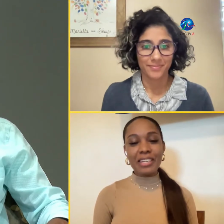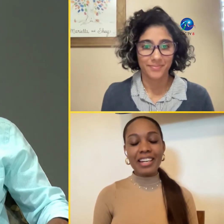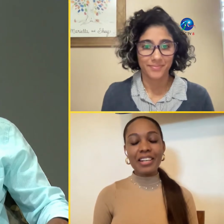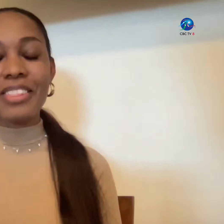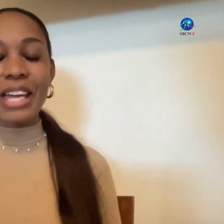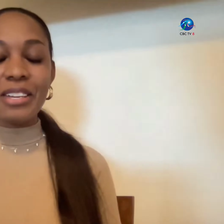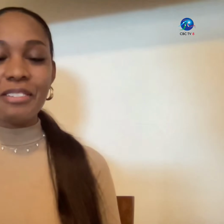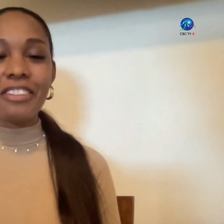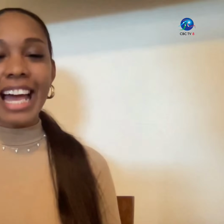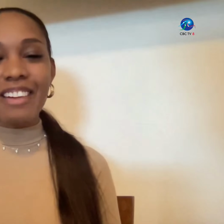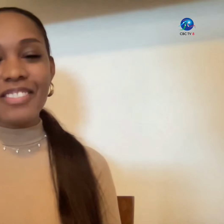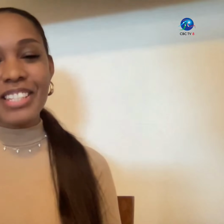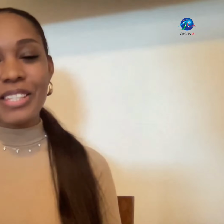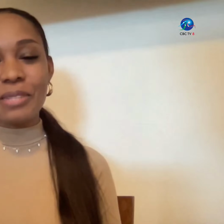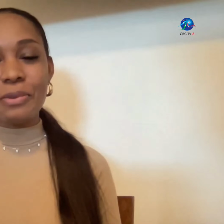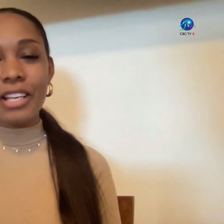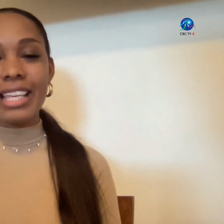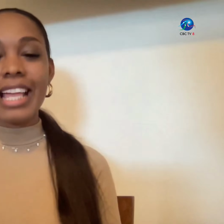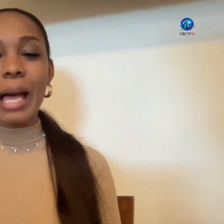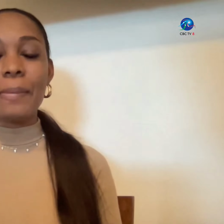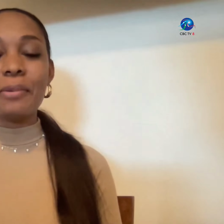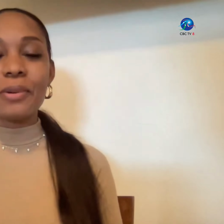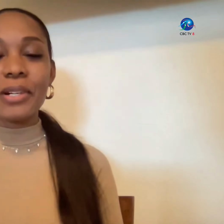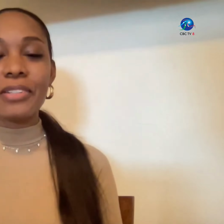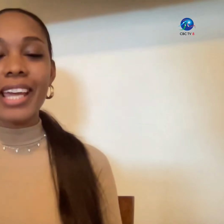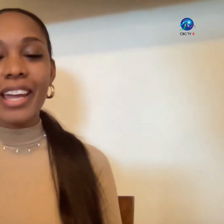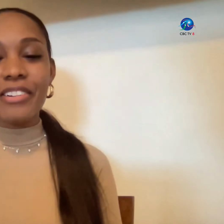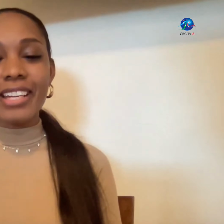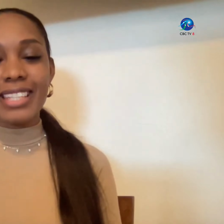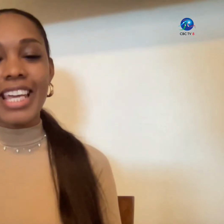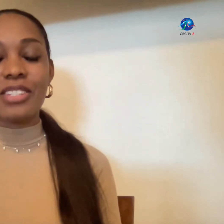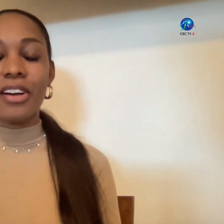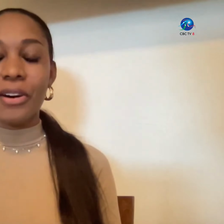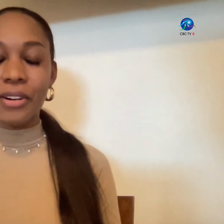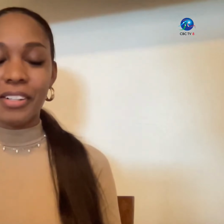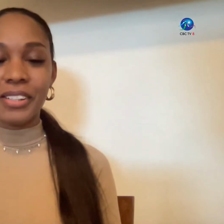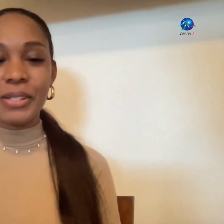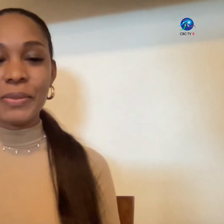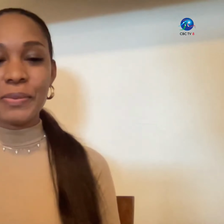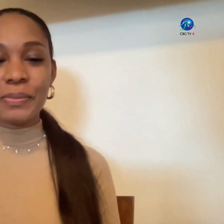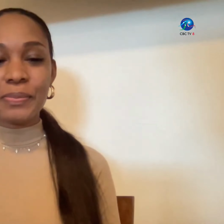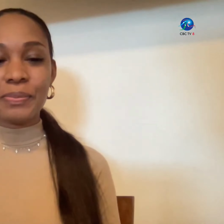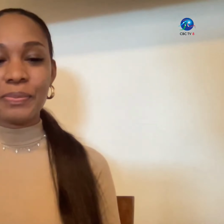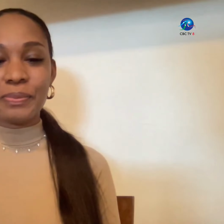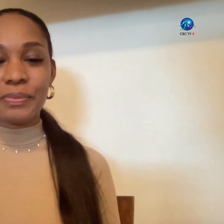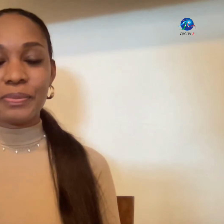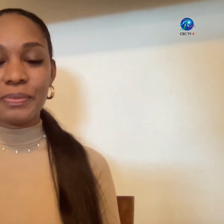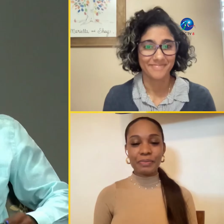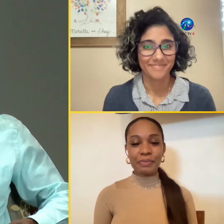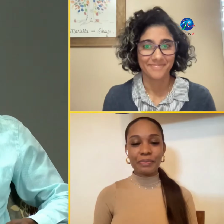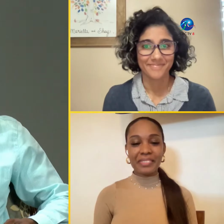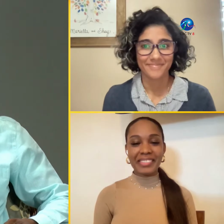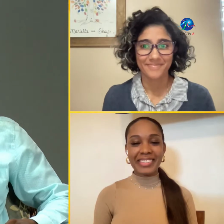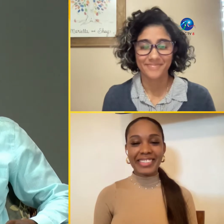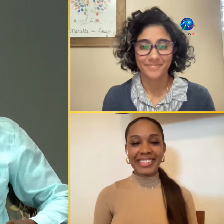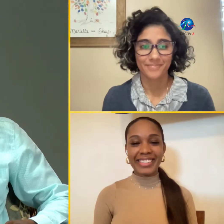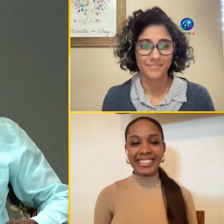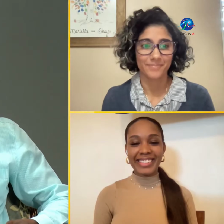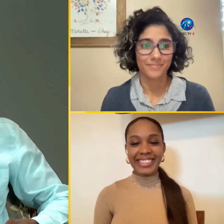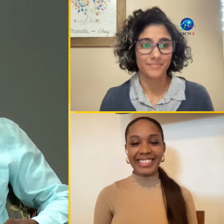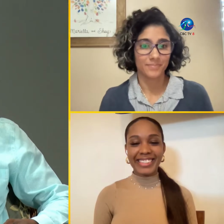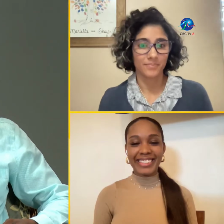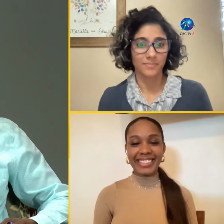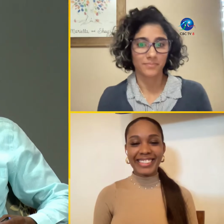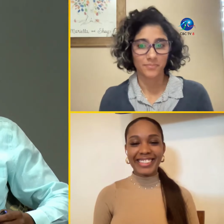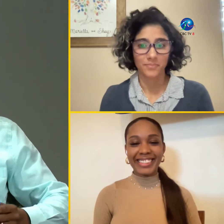Always great to be here. Thank you for having us this morning and happy World Hearing Day to all. I know you're passionate about this and you've been